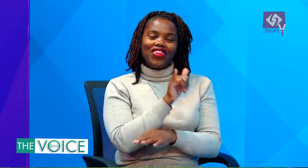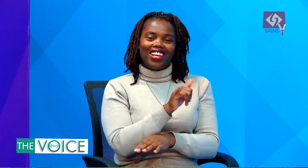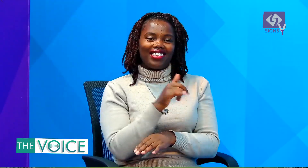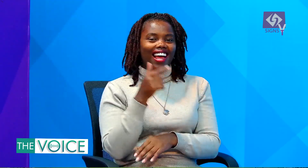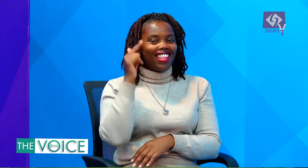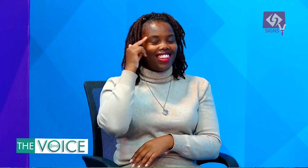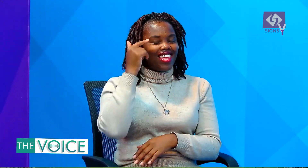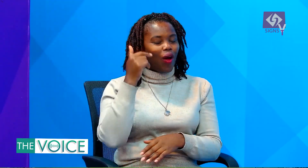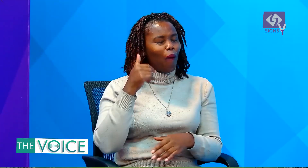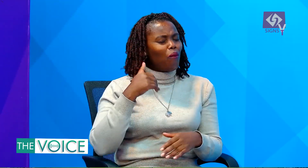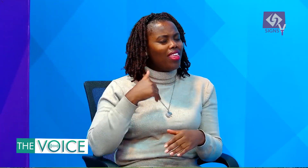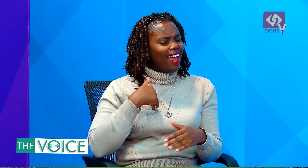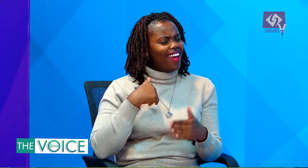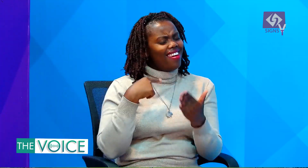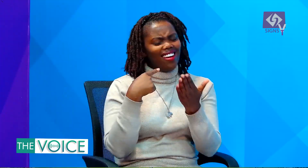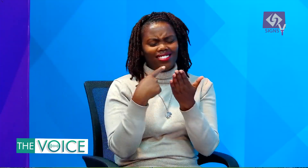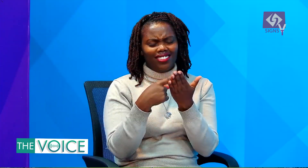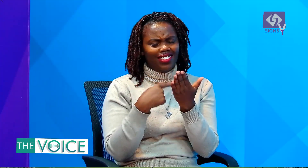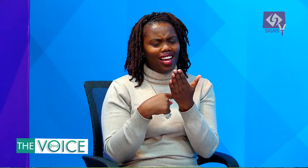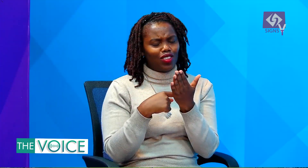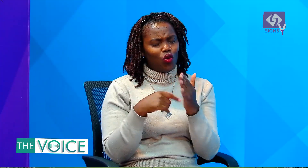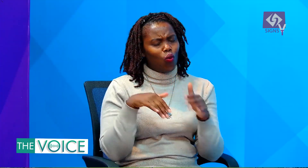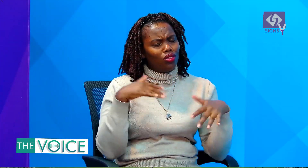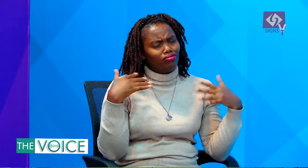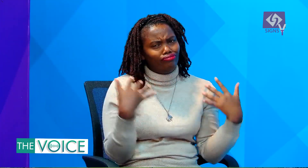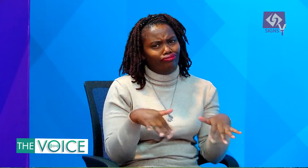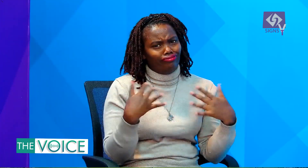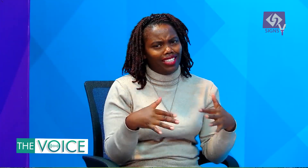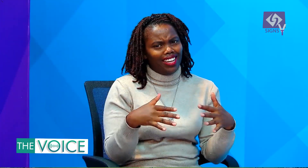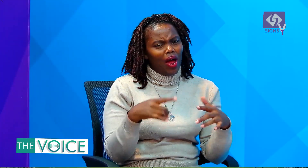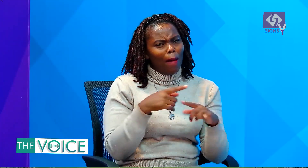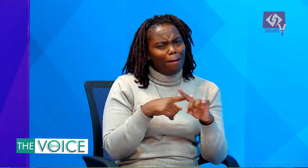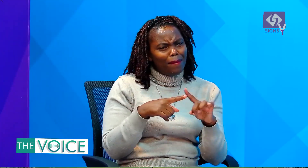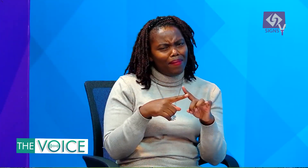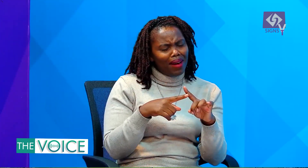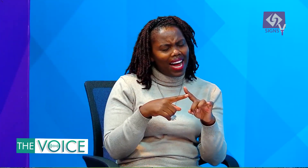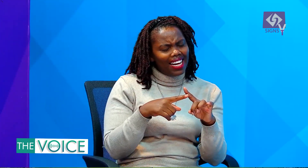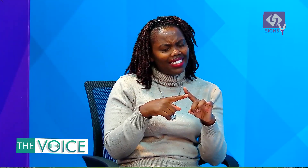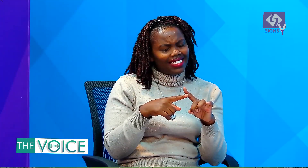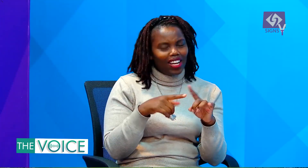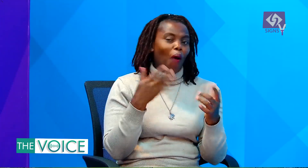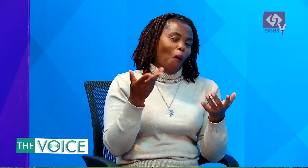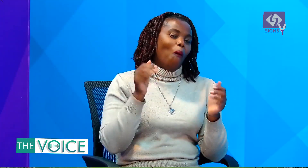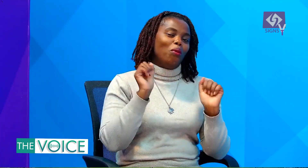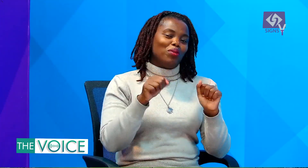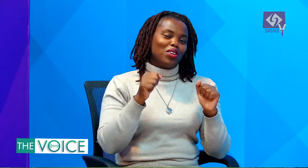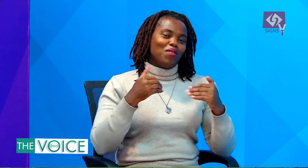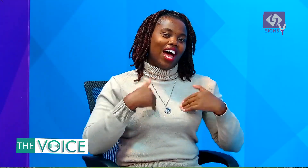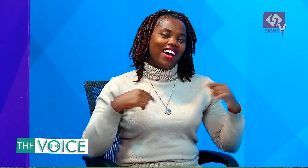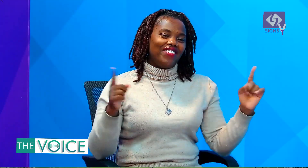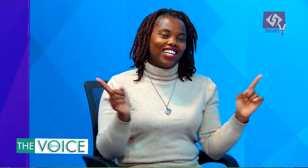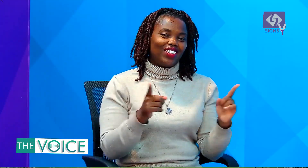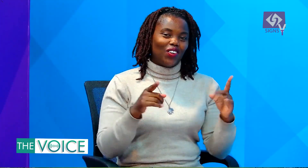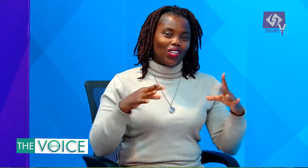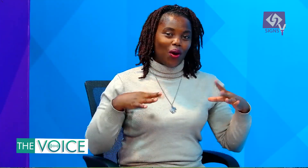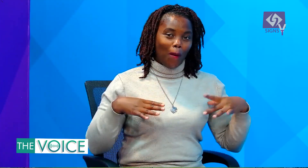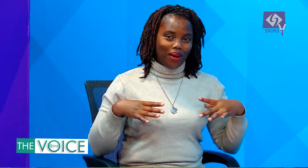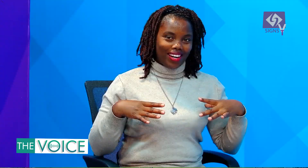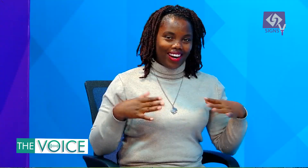But before that, I think we had a discussion that was very amazing. Maybe we can take a